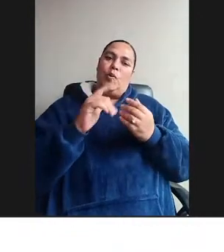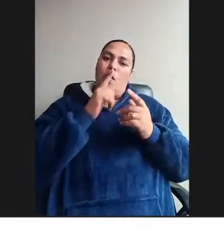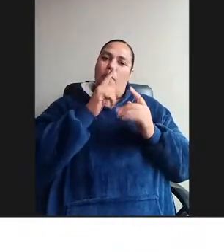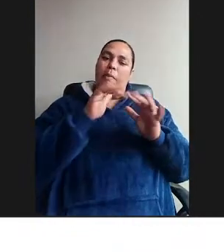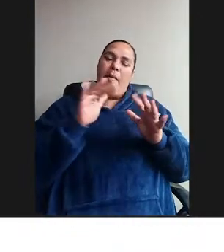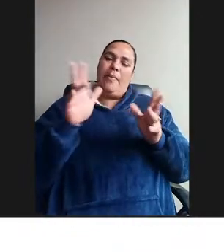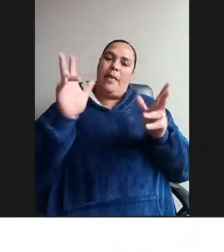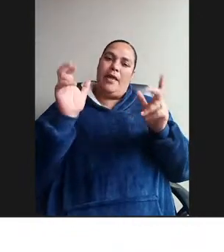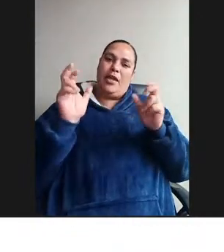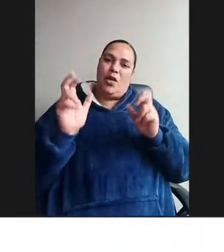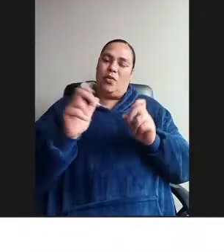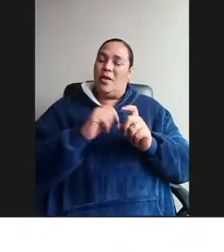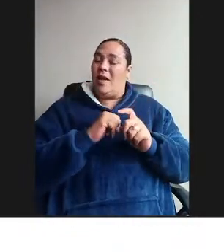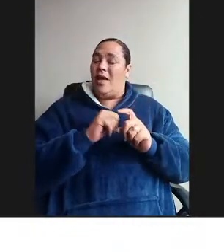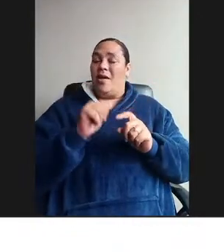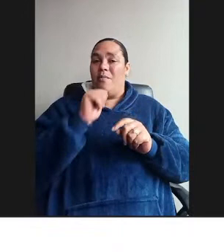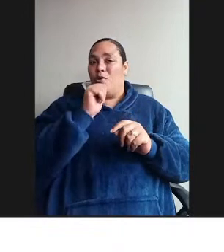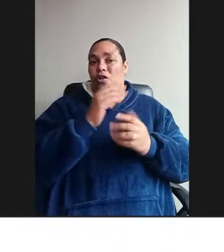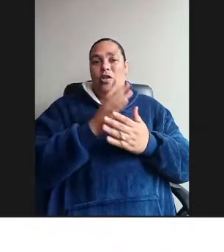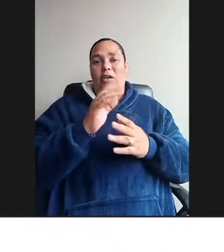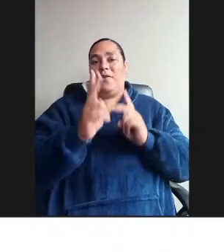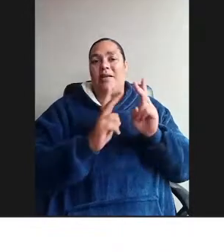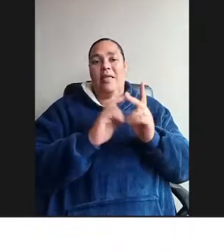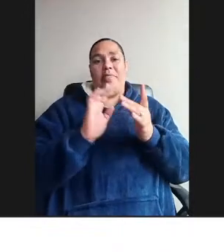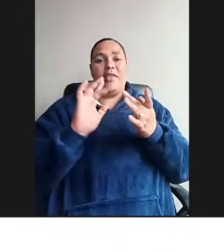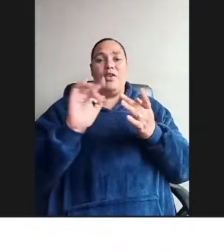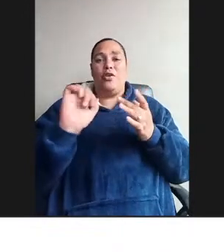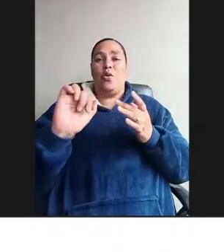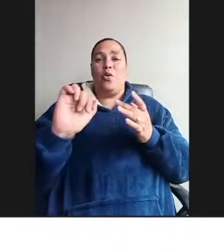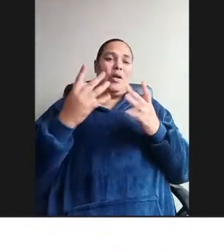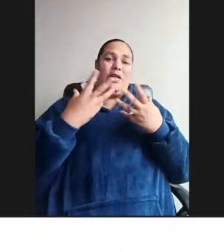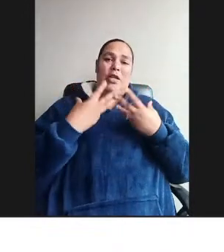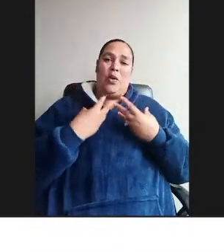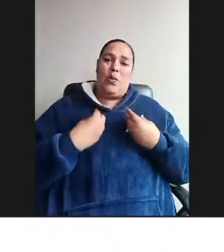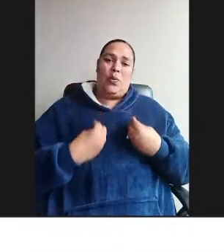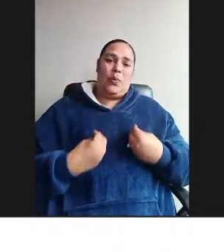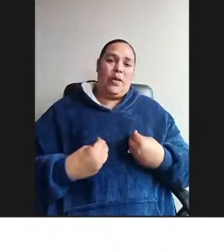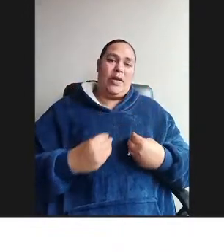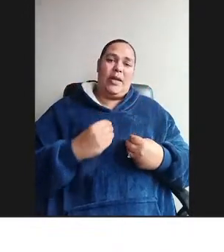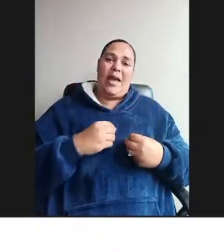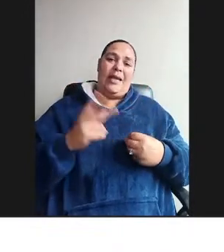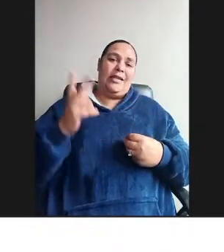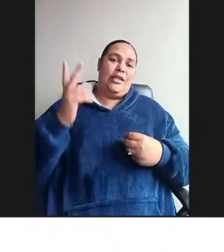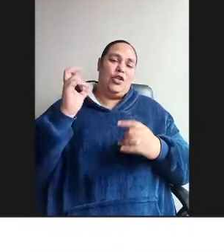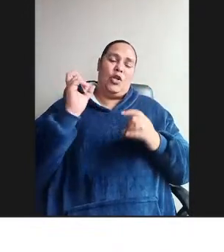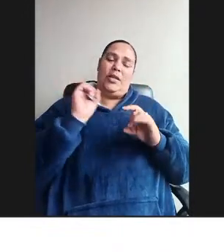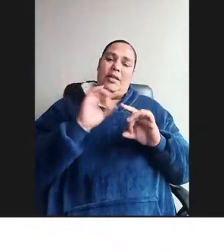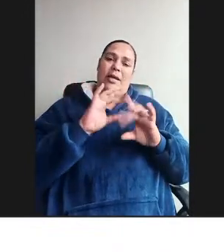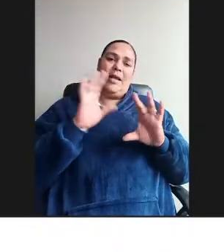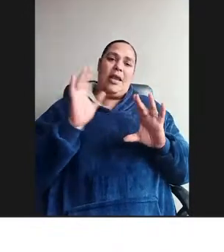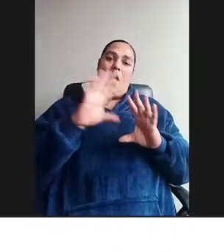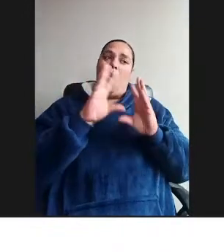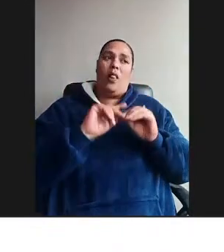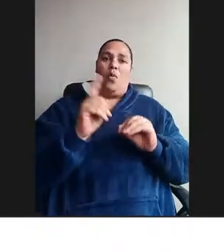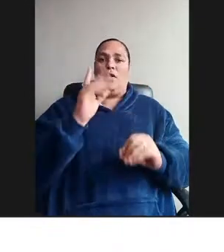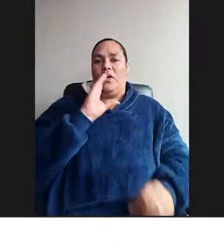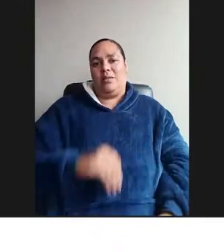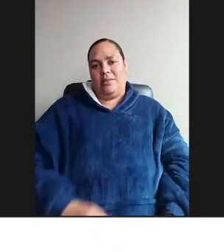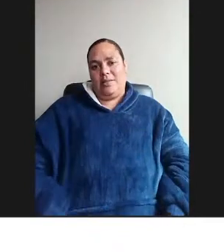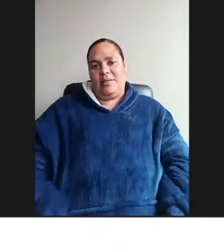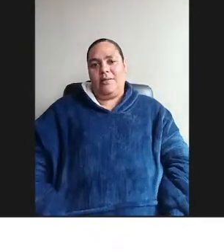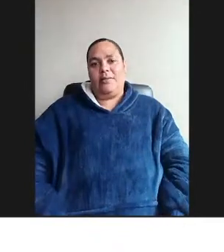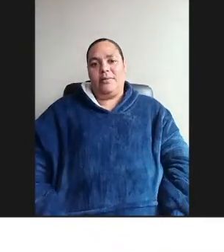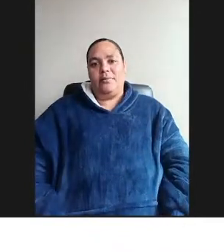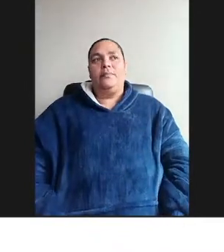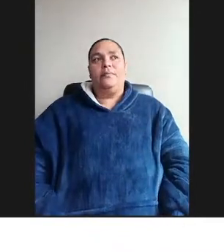not sure, member, you can repeat, please. The network is so weak. I really didn't get it all what you were asking.